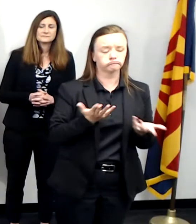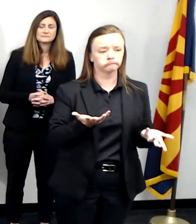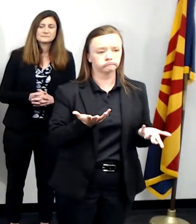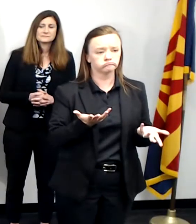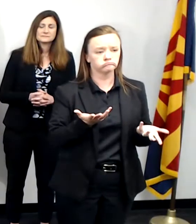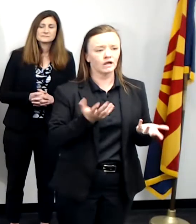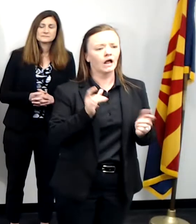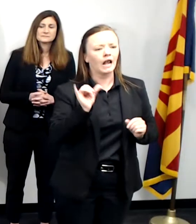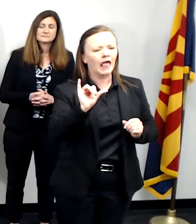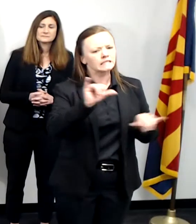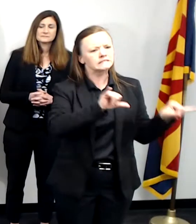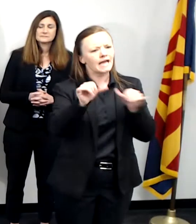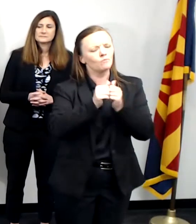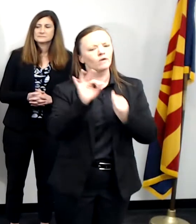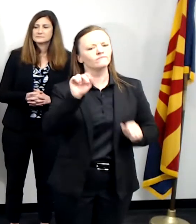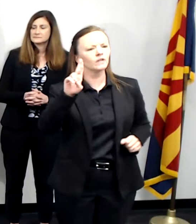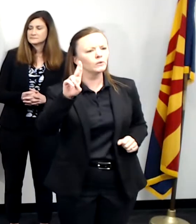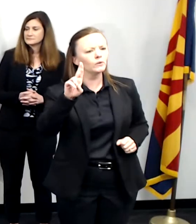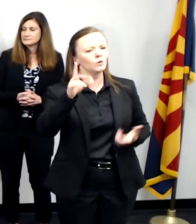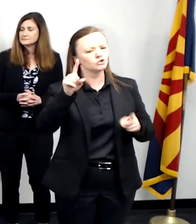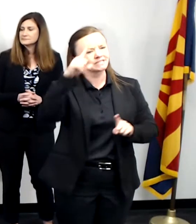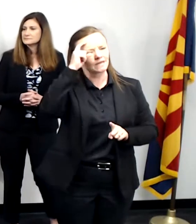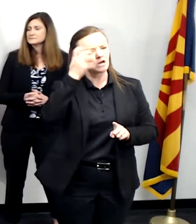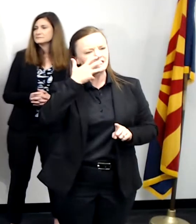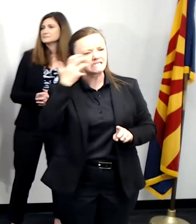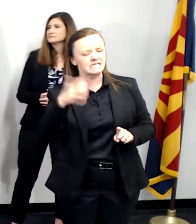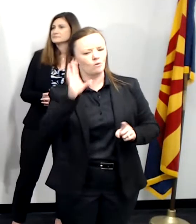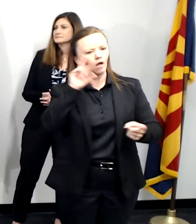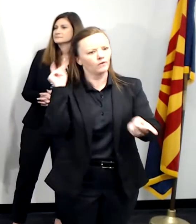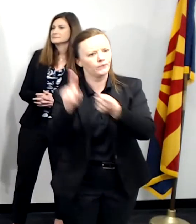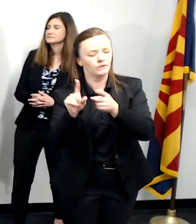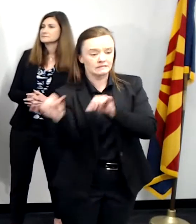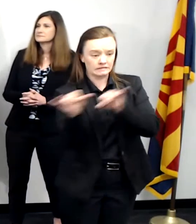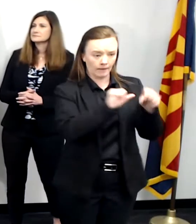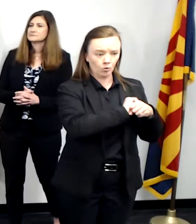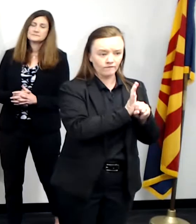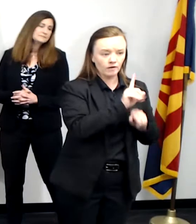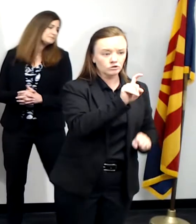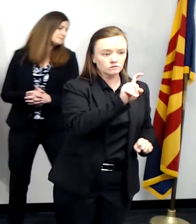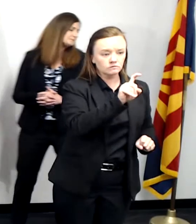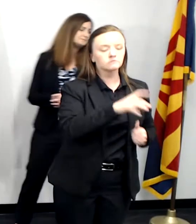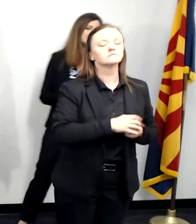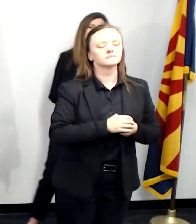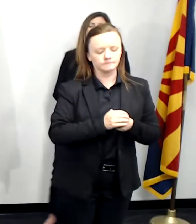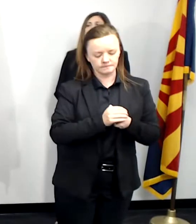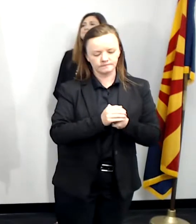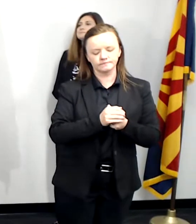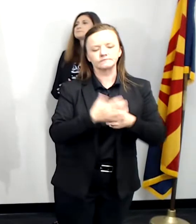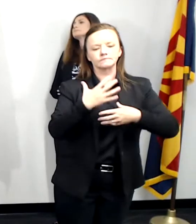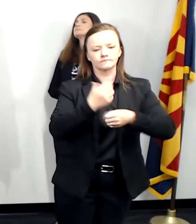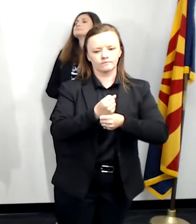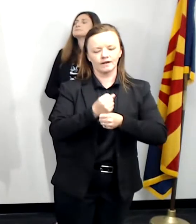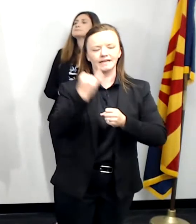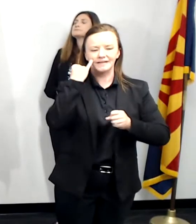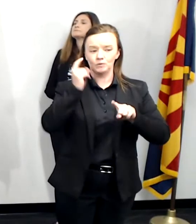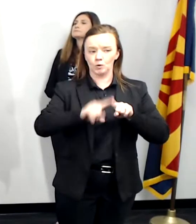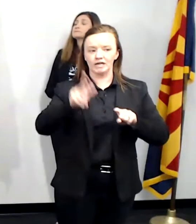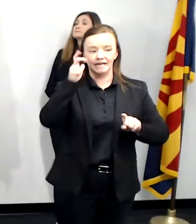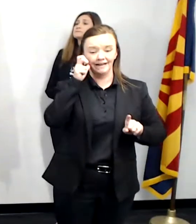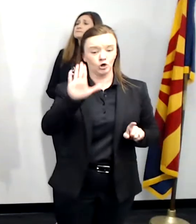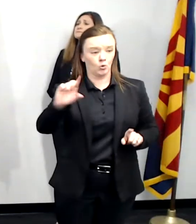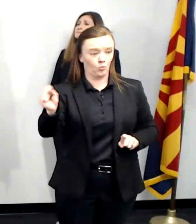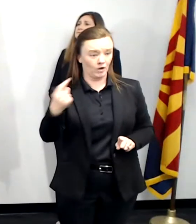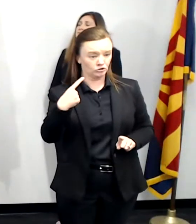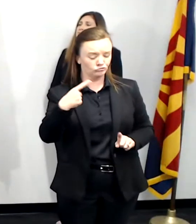and so forth like it would the ordinary flu? And if so, why or why not? Okay, the question is about, for those of you who couldn't hear it,